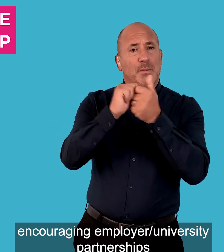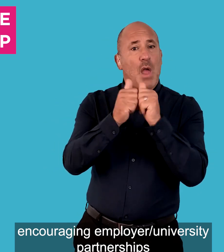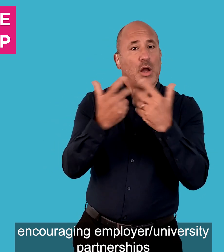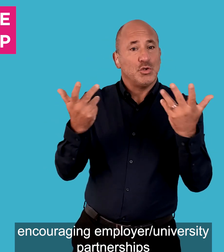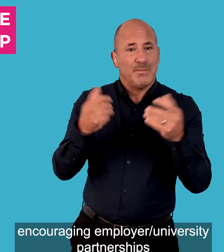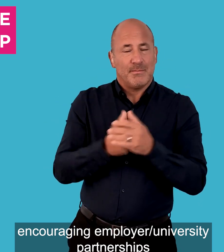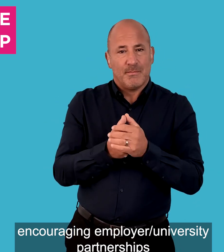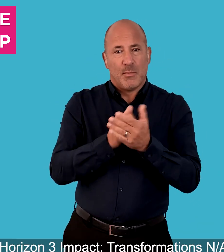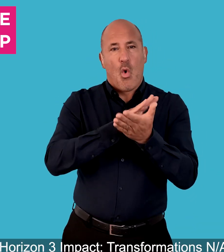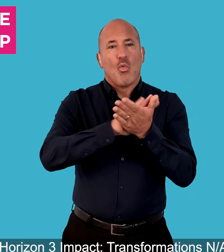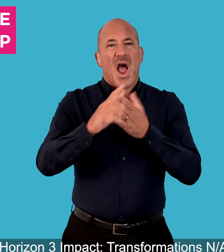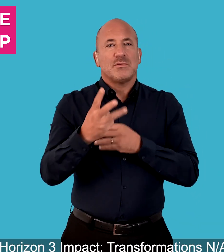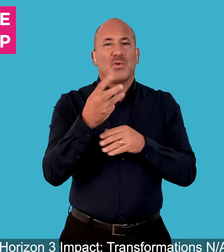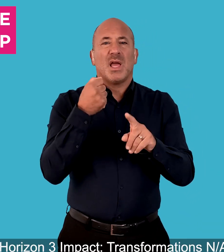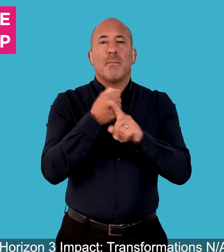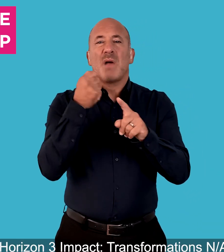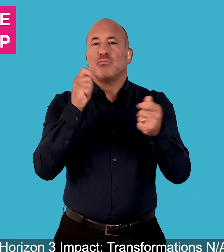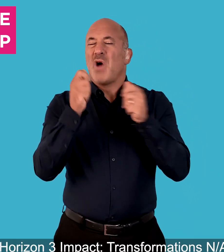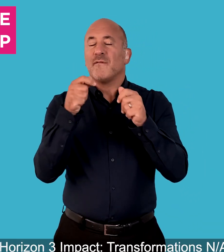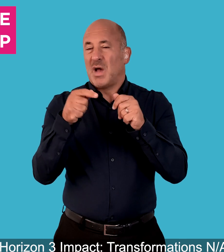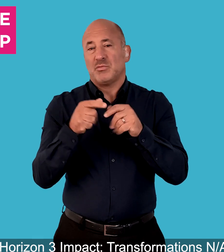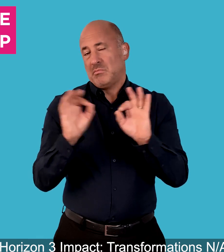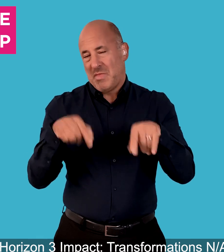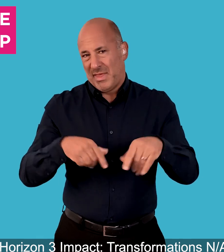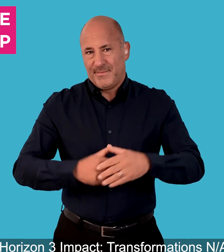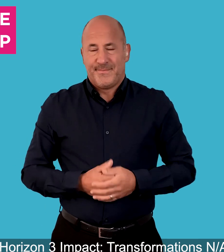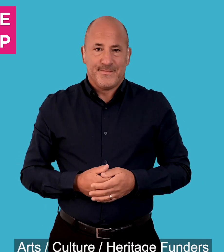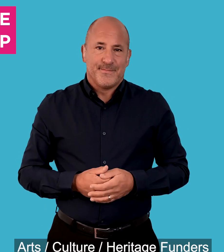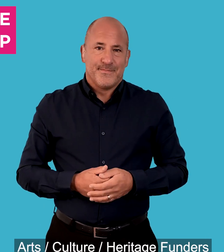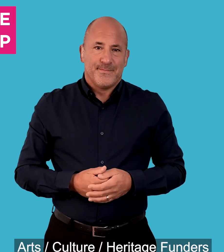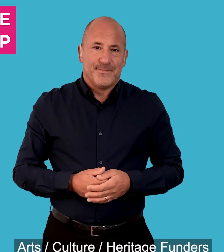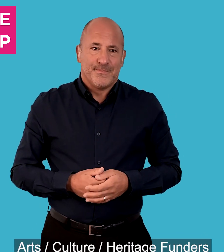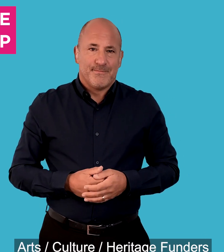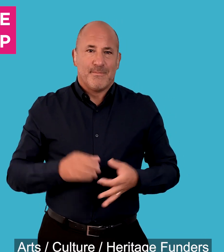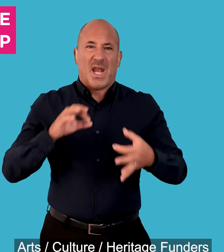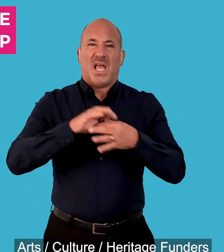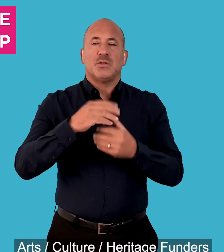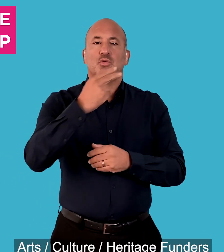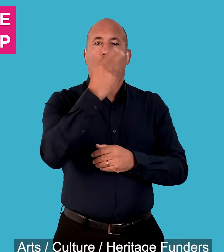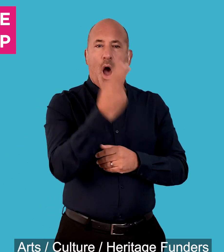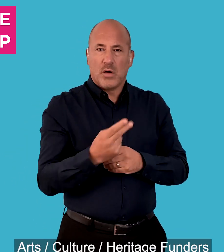employer/university partnerships. Horizon 3 impact, transformations, not applicable.